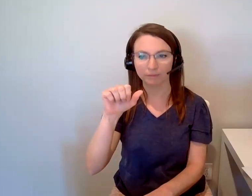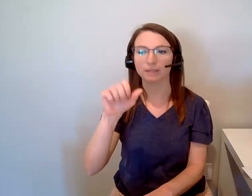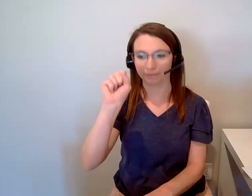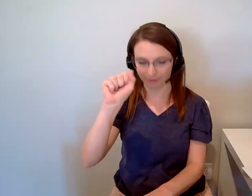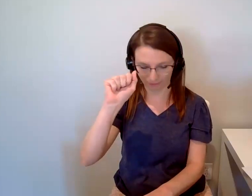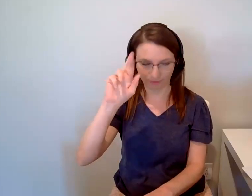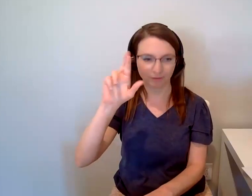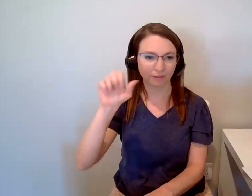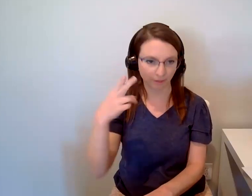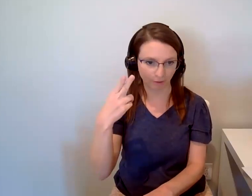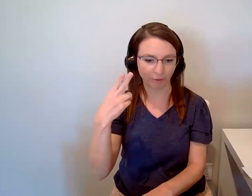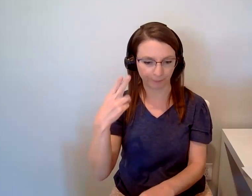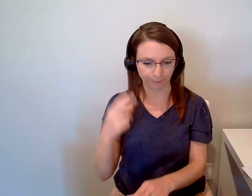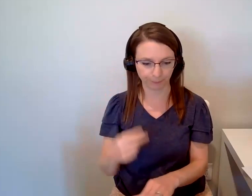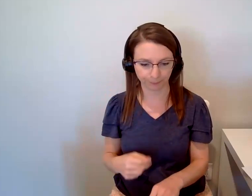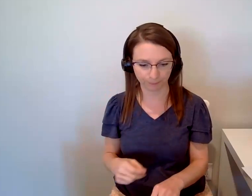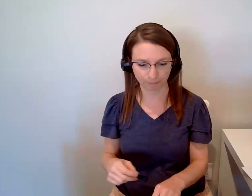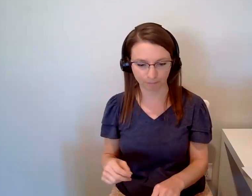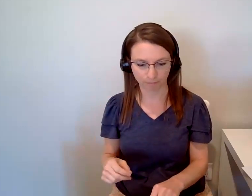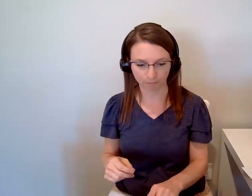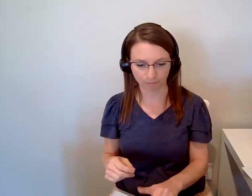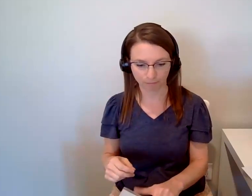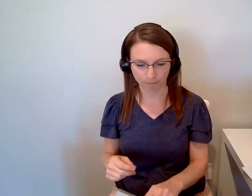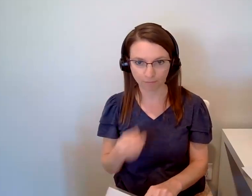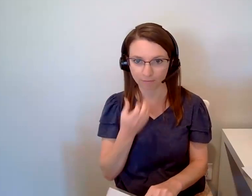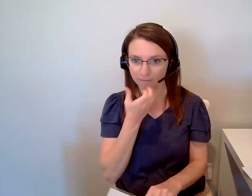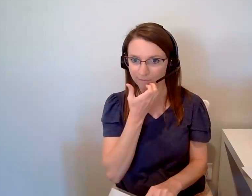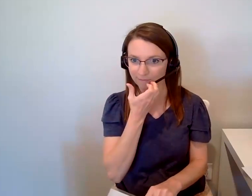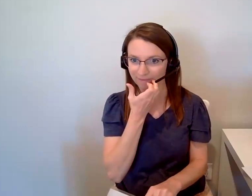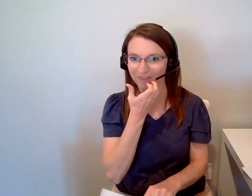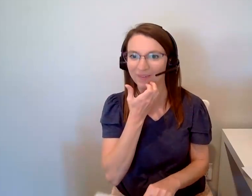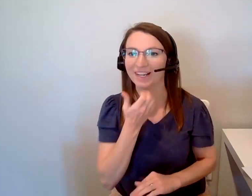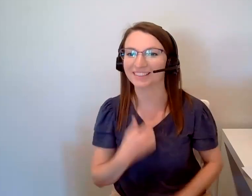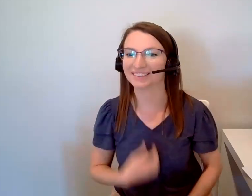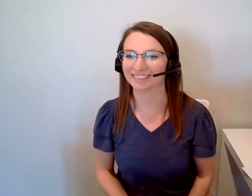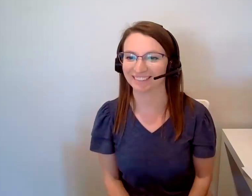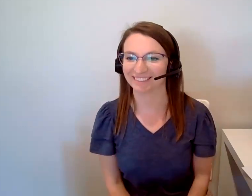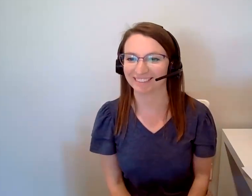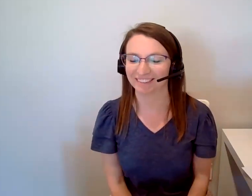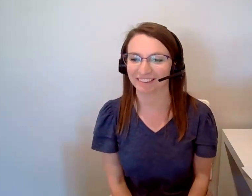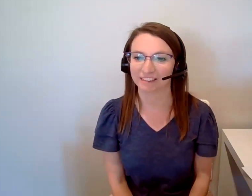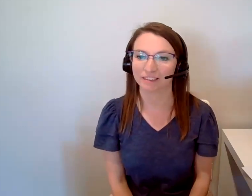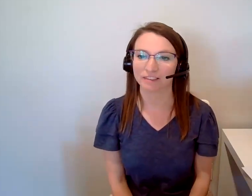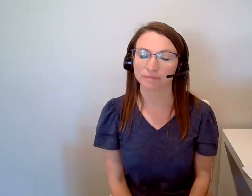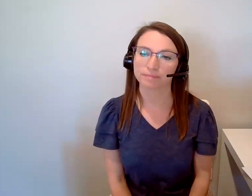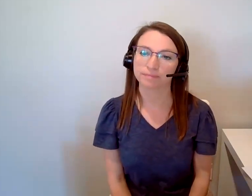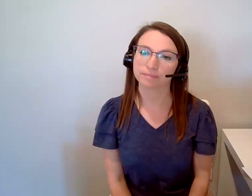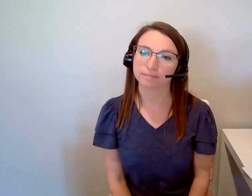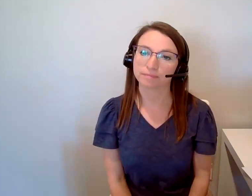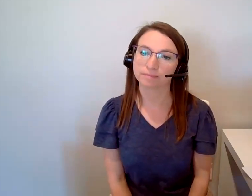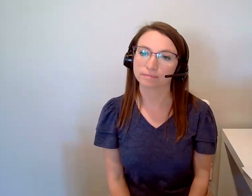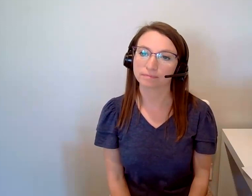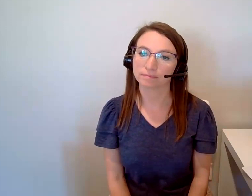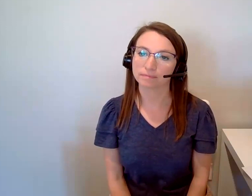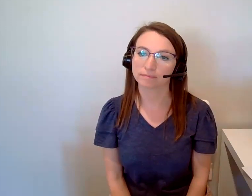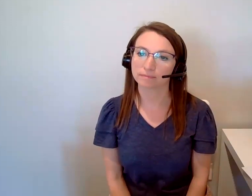Yep. Sarah. All right, I remembered what I was gonna say. Okay. So when you're